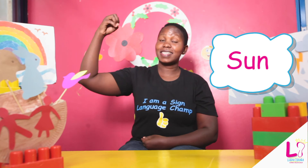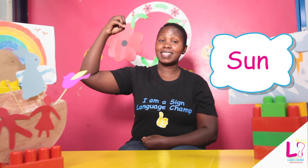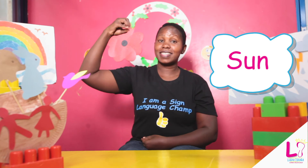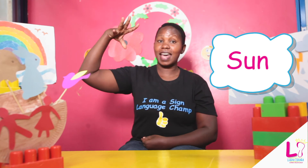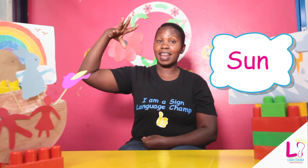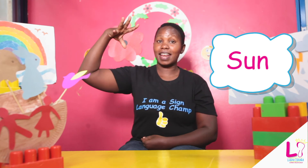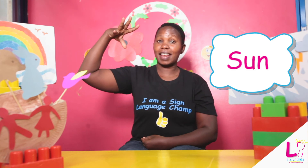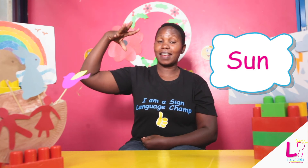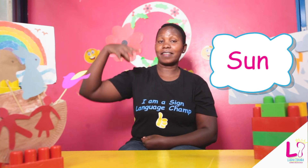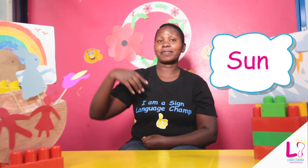sun.